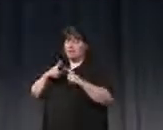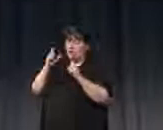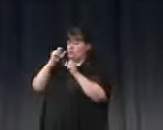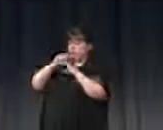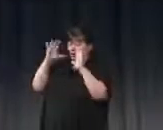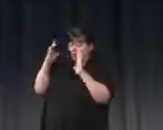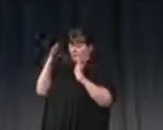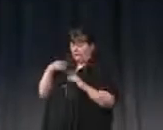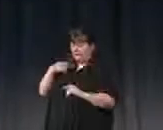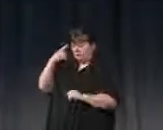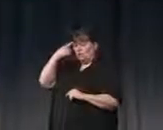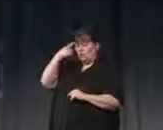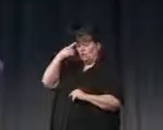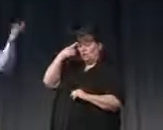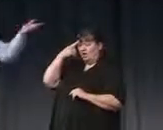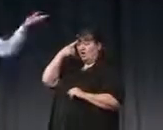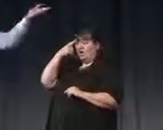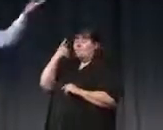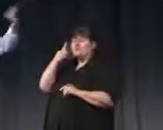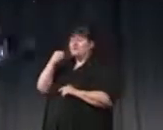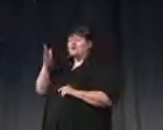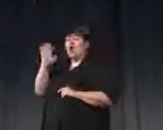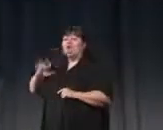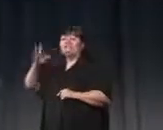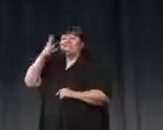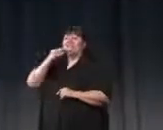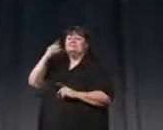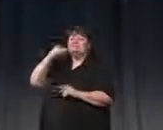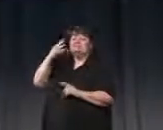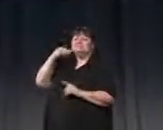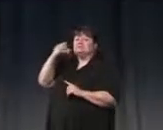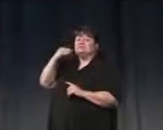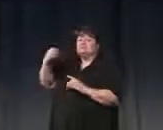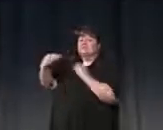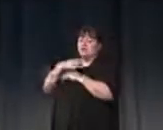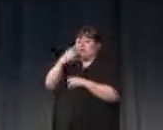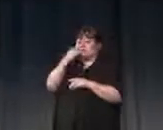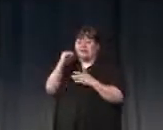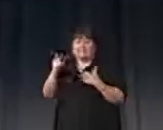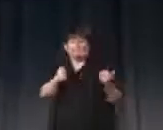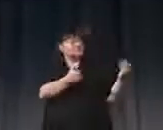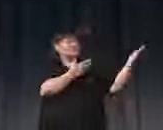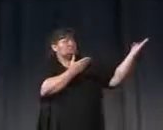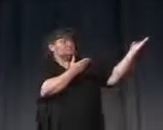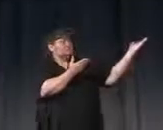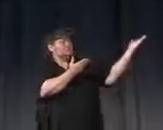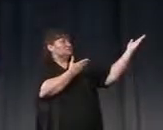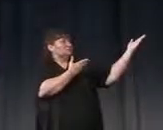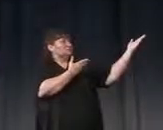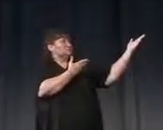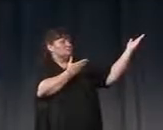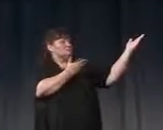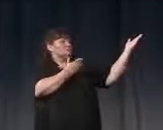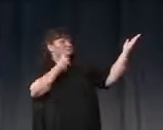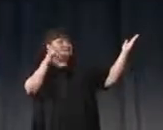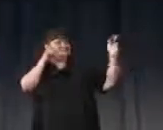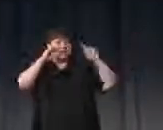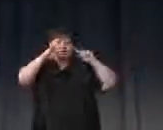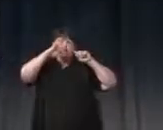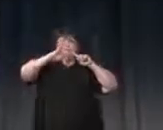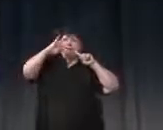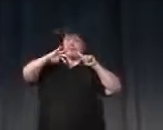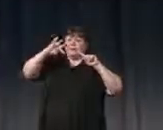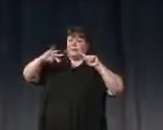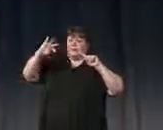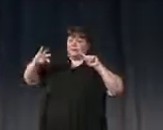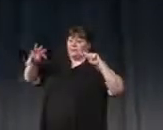all of those inferences from sensory input that really just, to first order, looks like this. All right, so there was a sound wave that was traveling from the